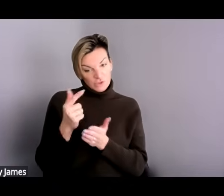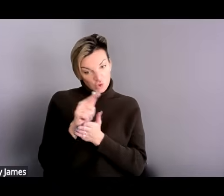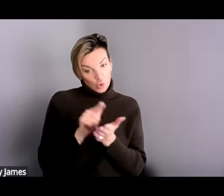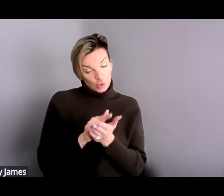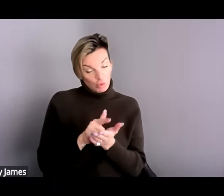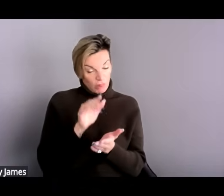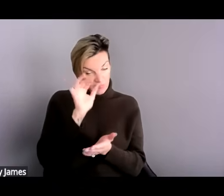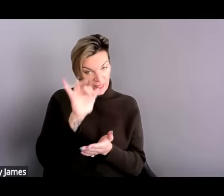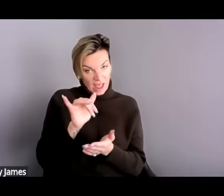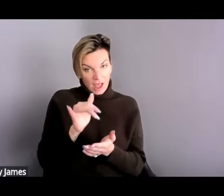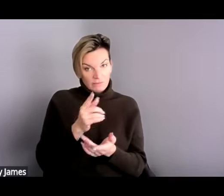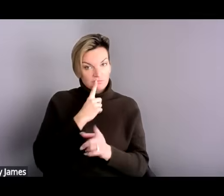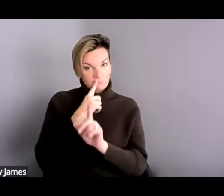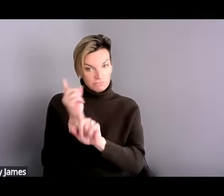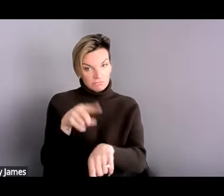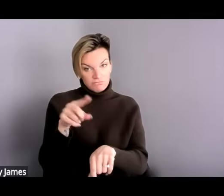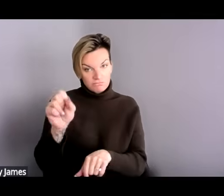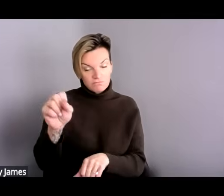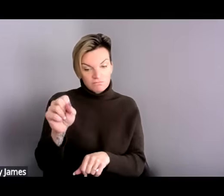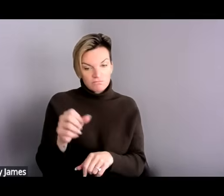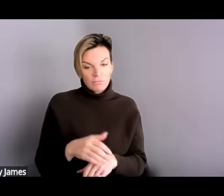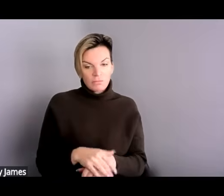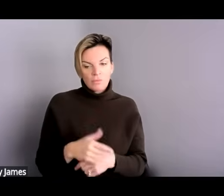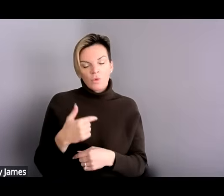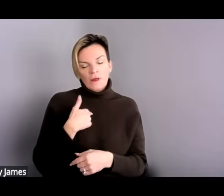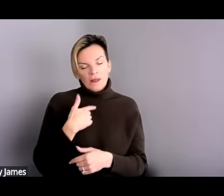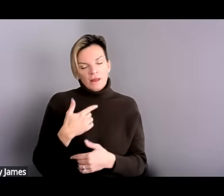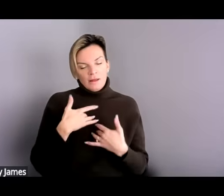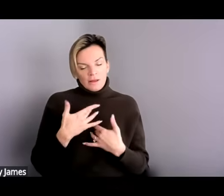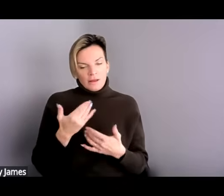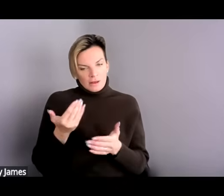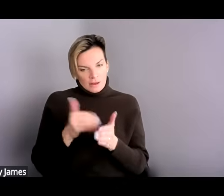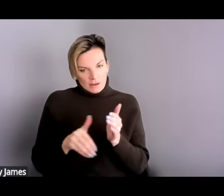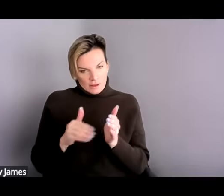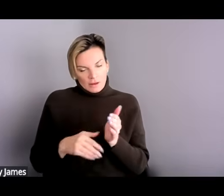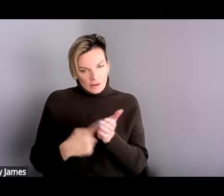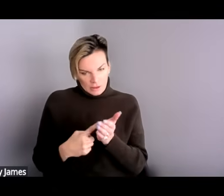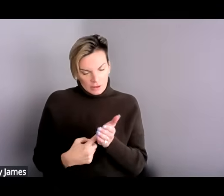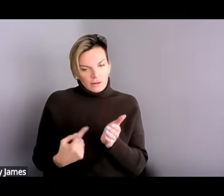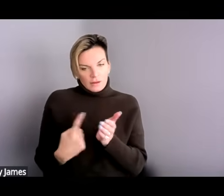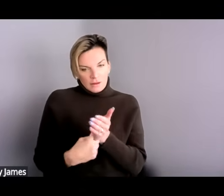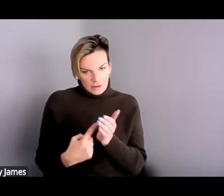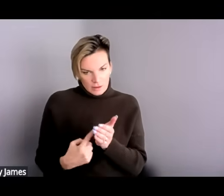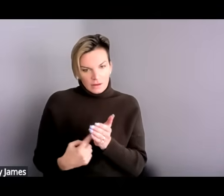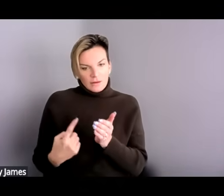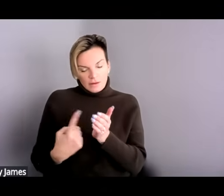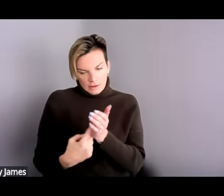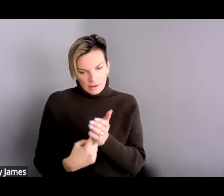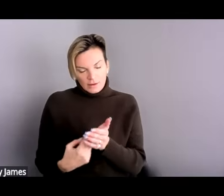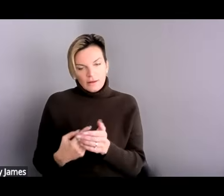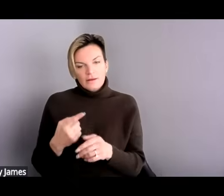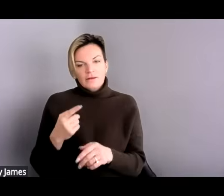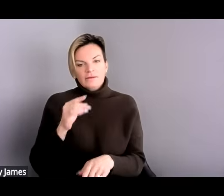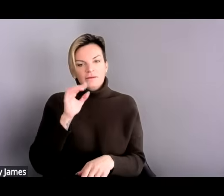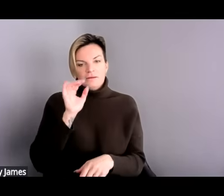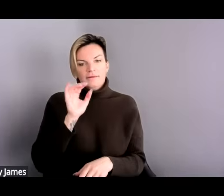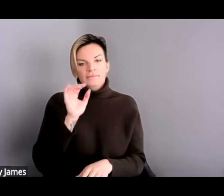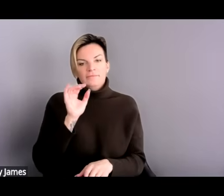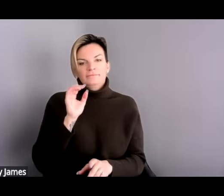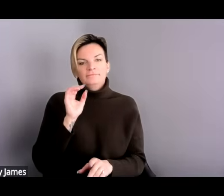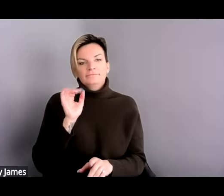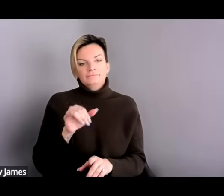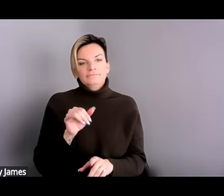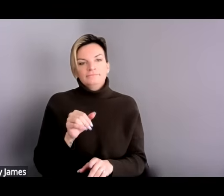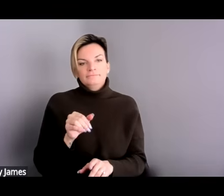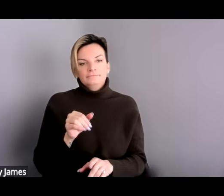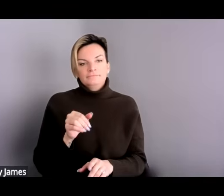of the conversations we've had over and over again, which is where all of this is generating from, goes back to